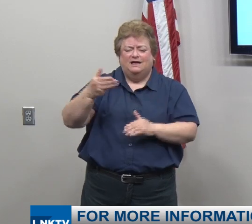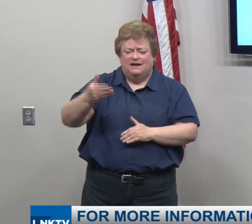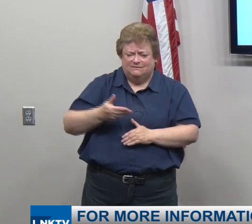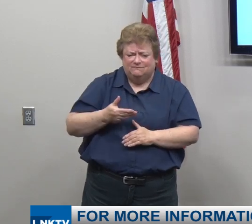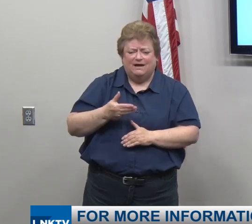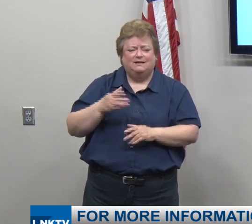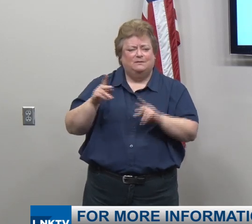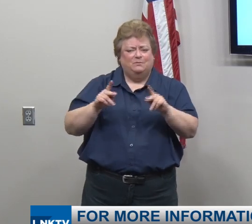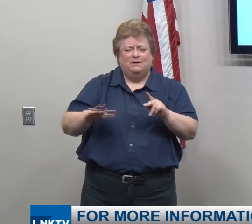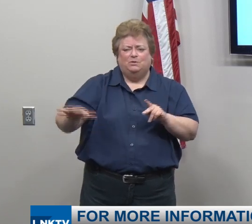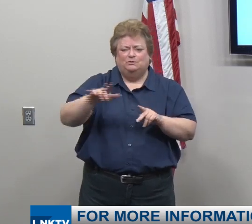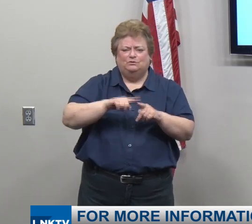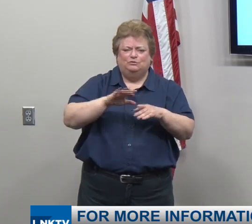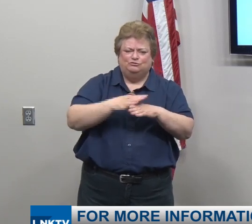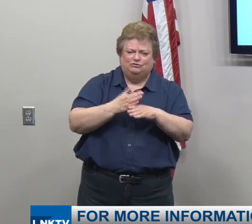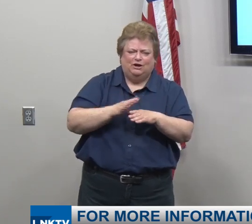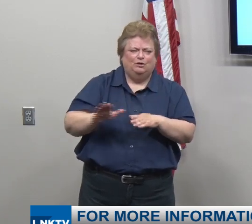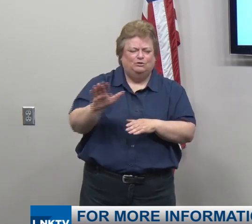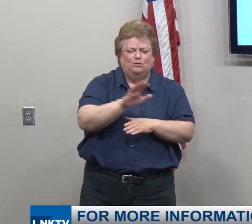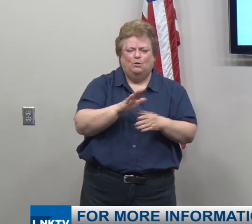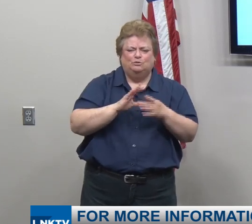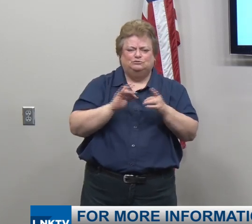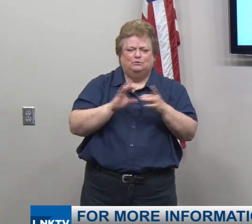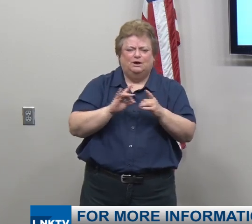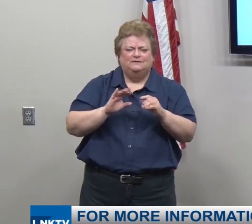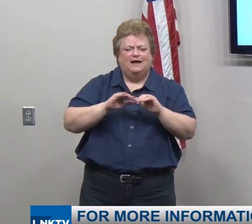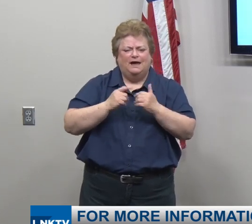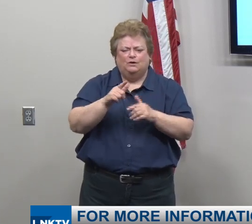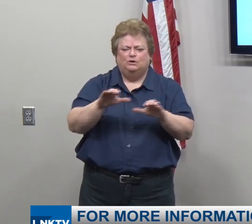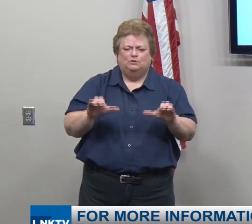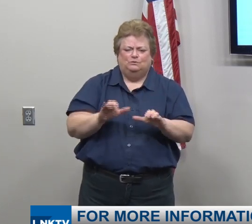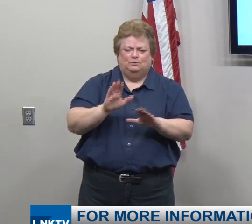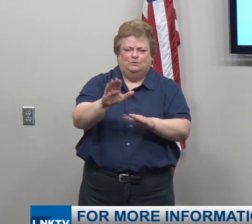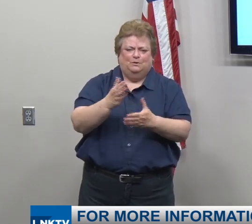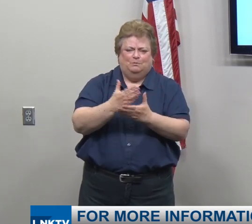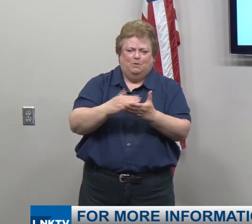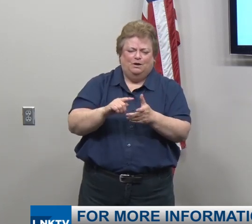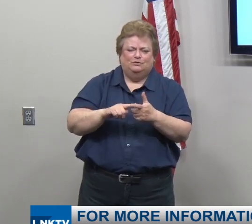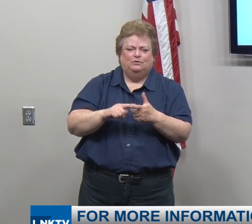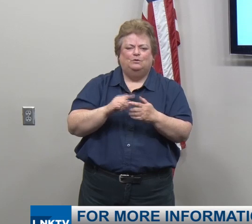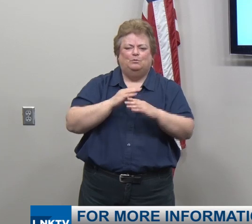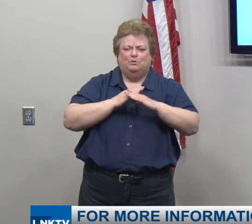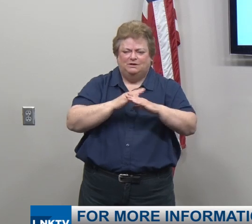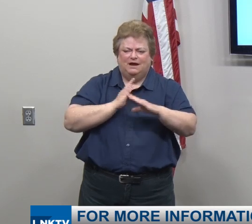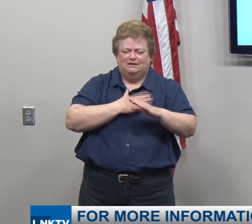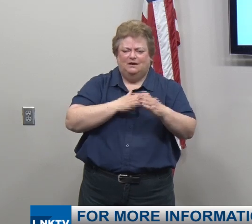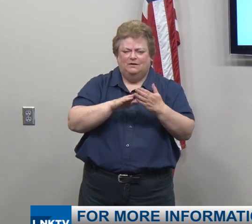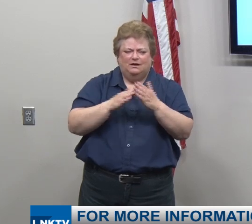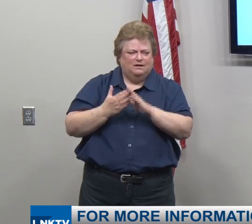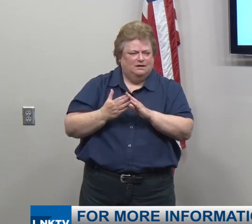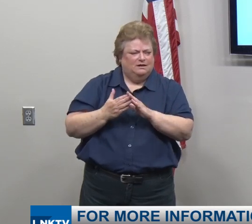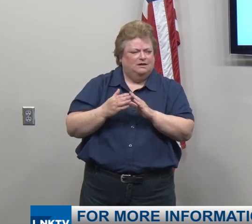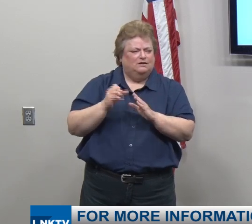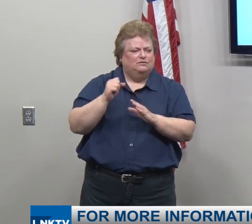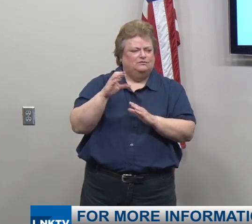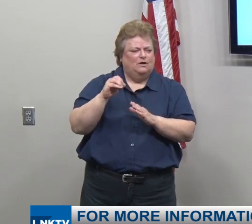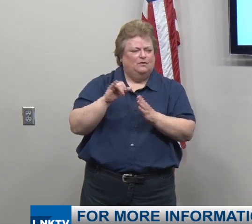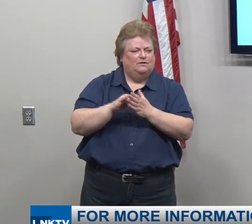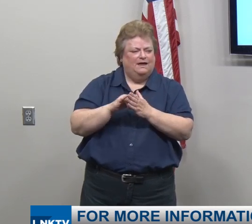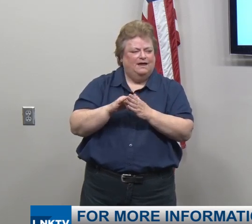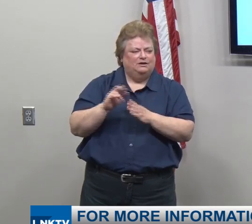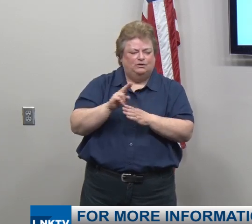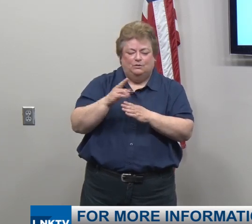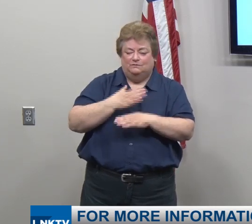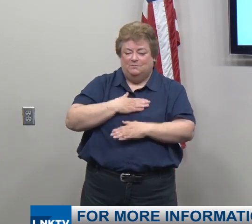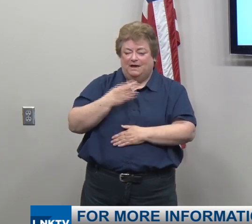share their stories about how you are doing your part to protect our community by tagging us in a social media post using either